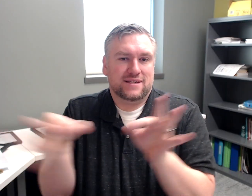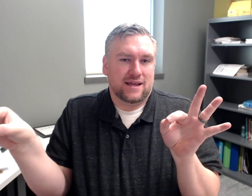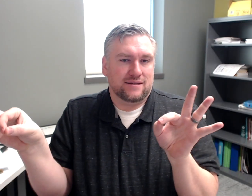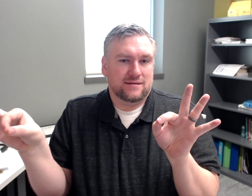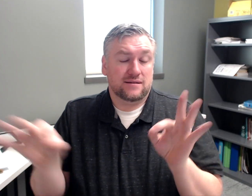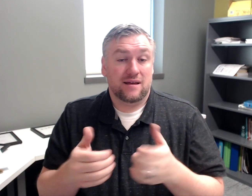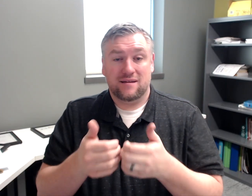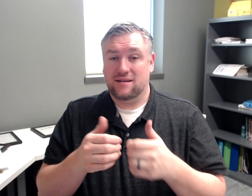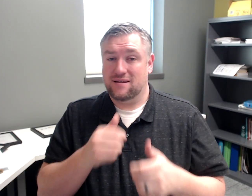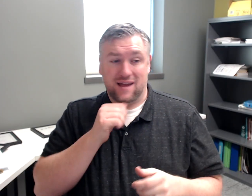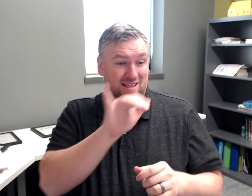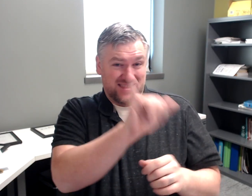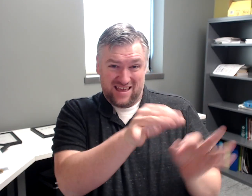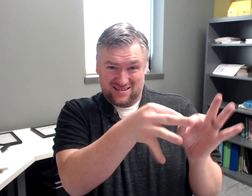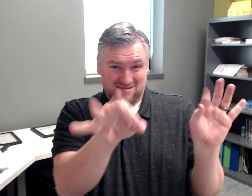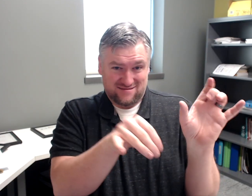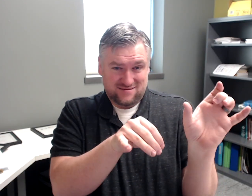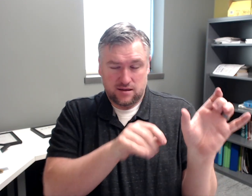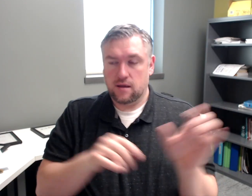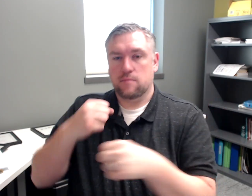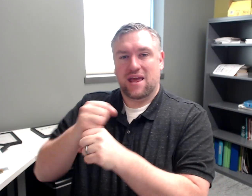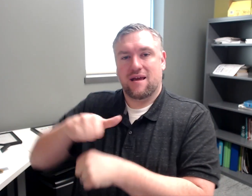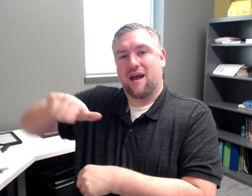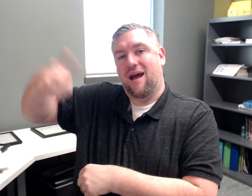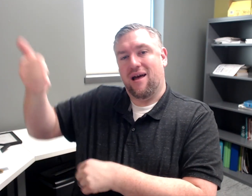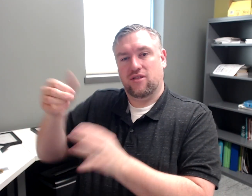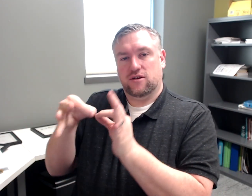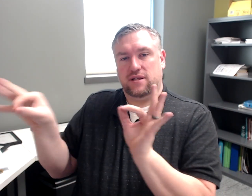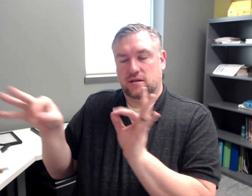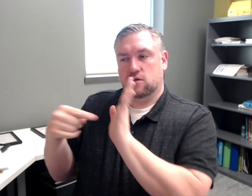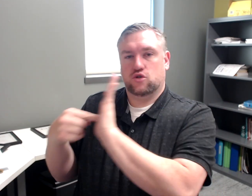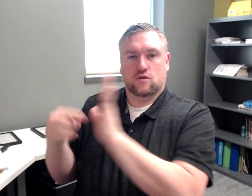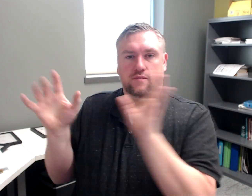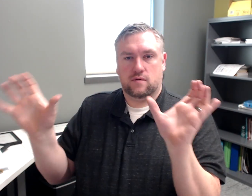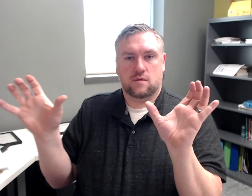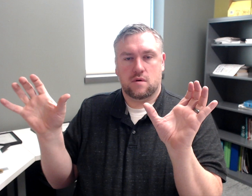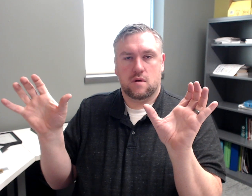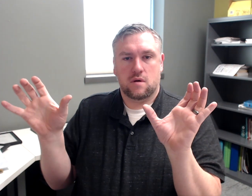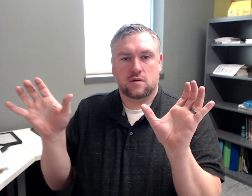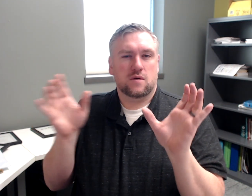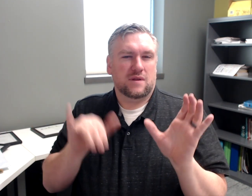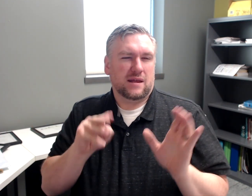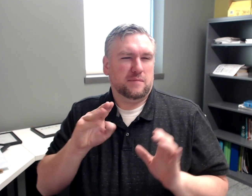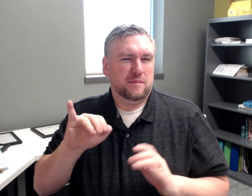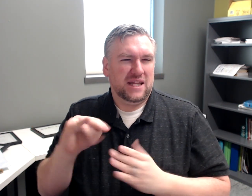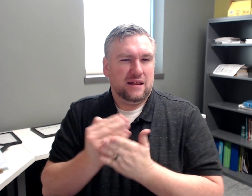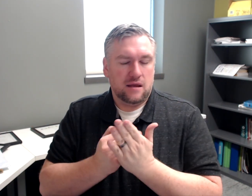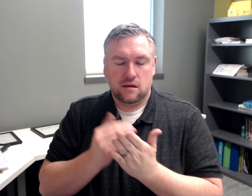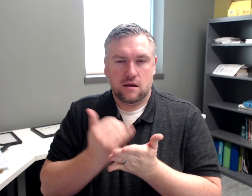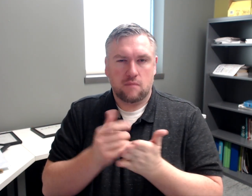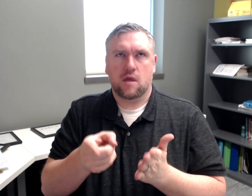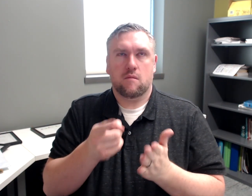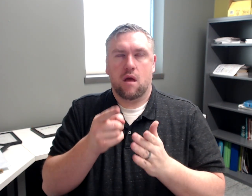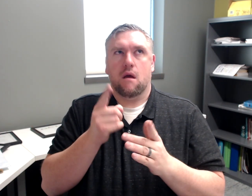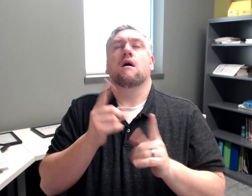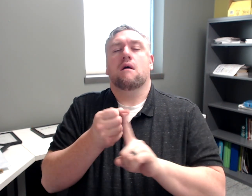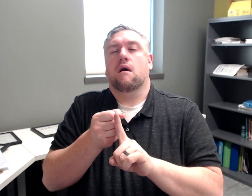is produce a sentence. Not the sentence that you found in whatever you're reading, but make another sentence to model it. So that's the mini